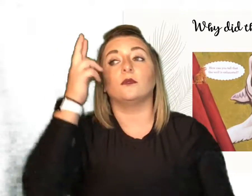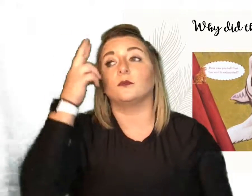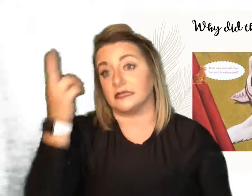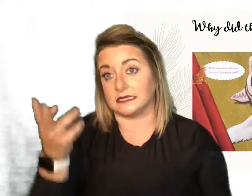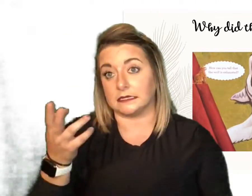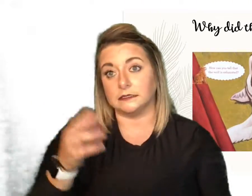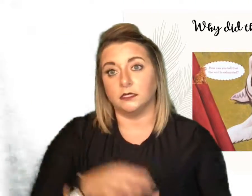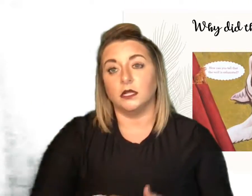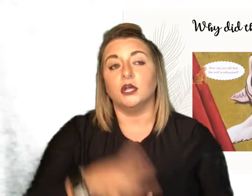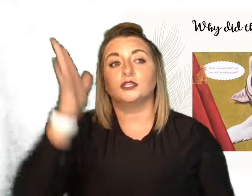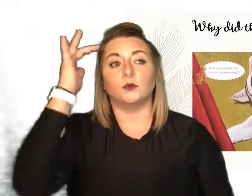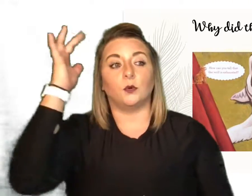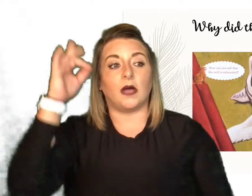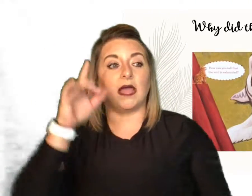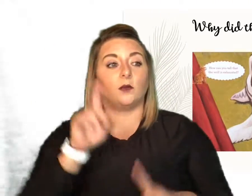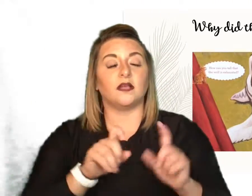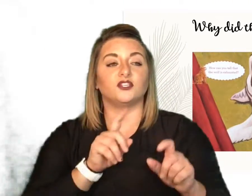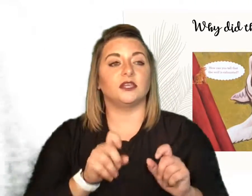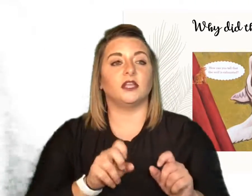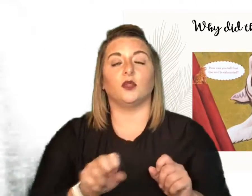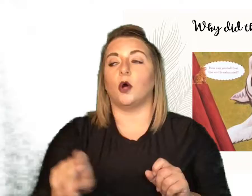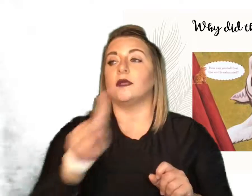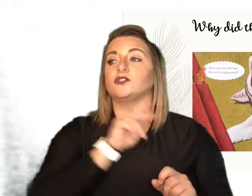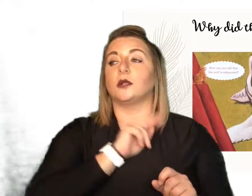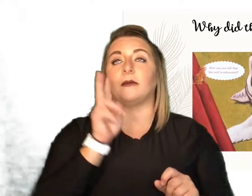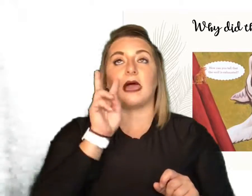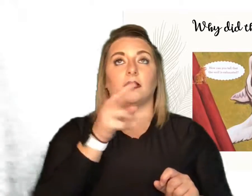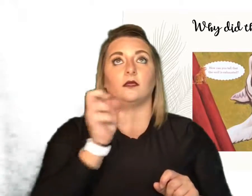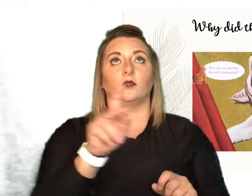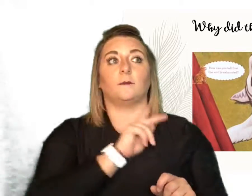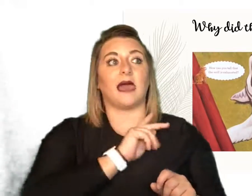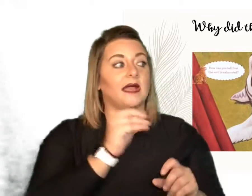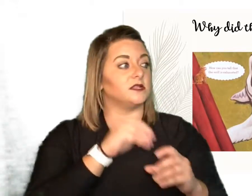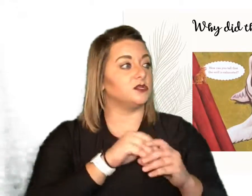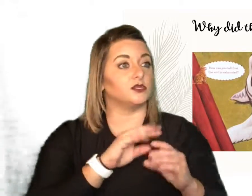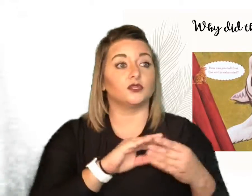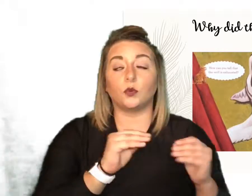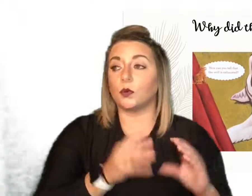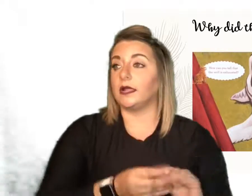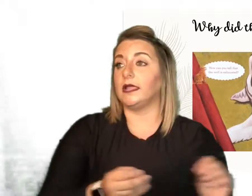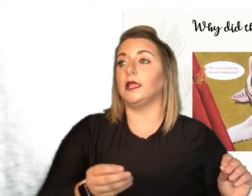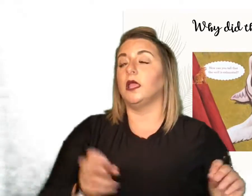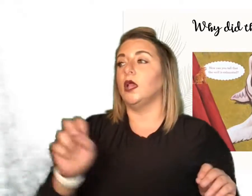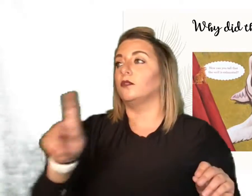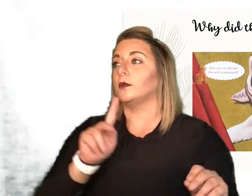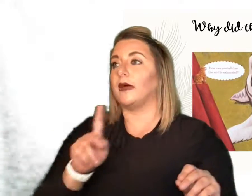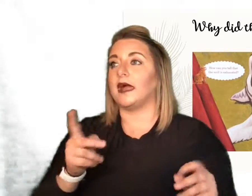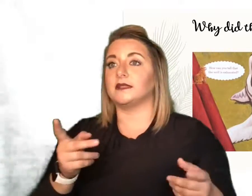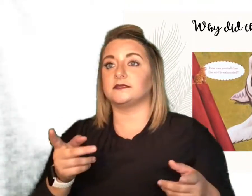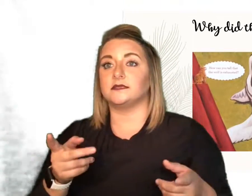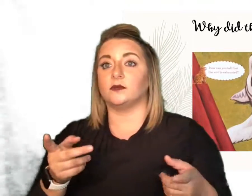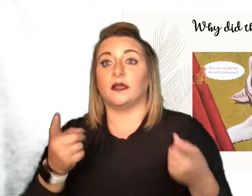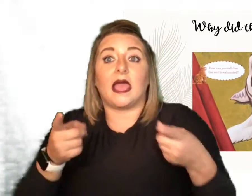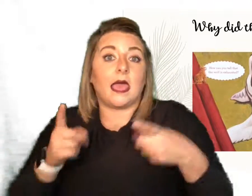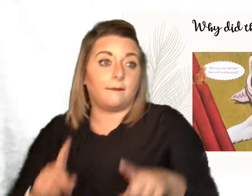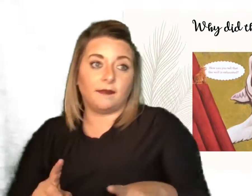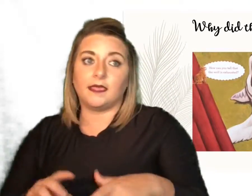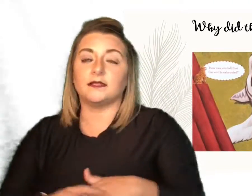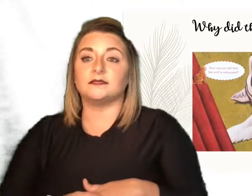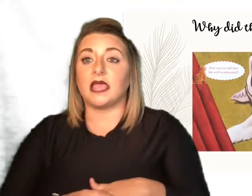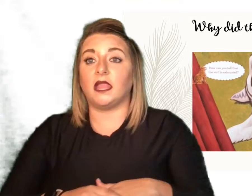want to know the reason. So a why question, you'll always look back. Look back into the story, look back into